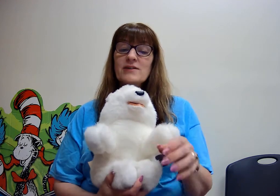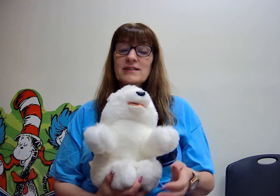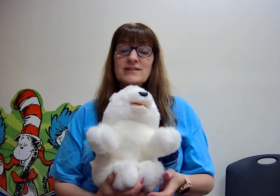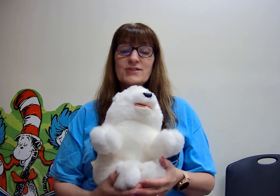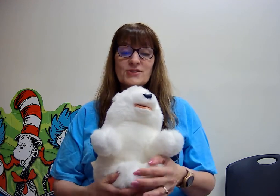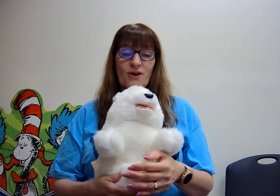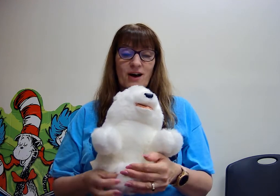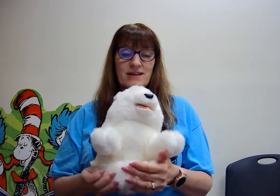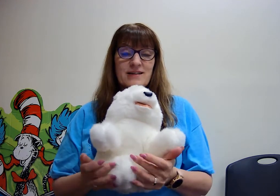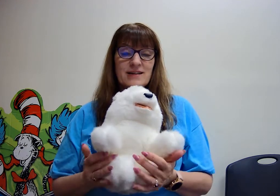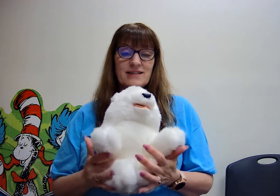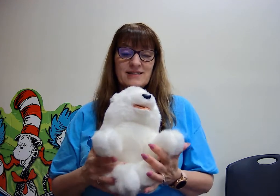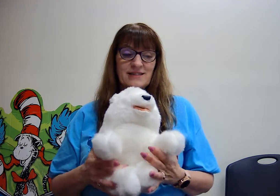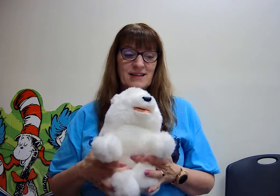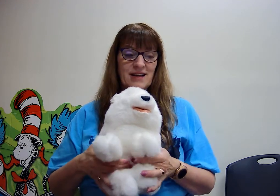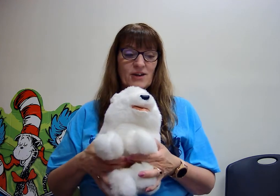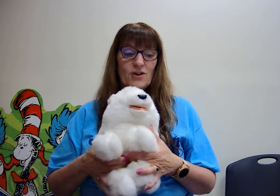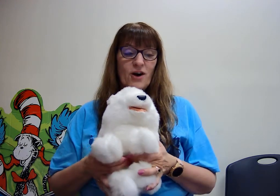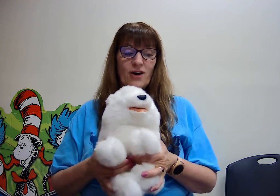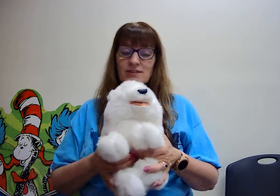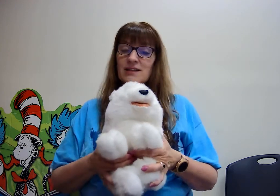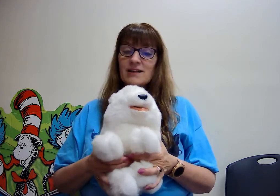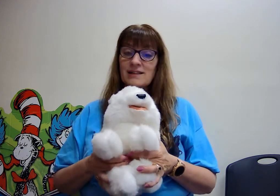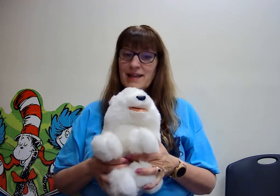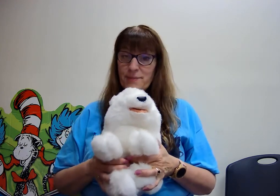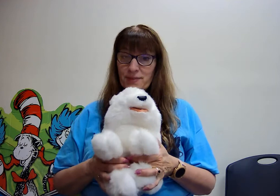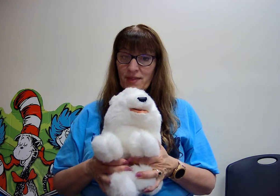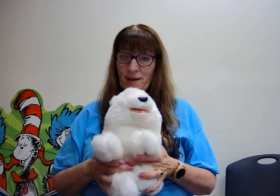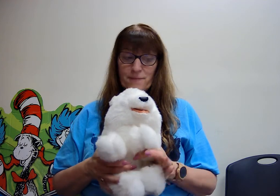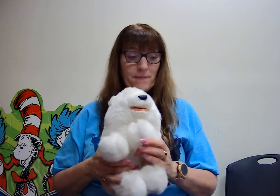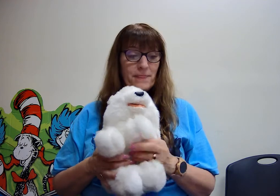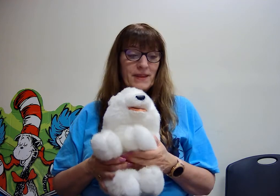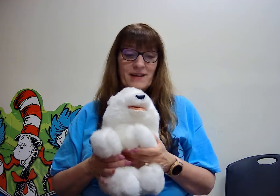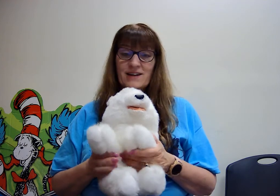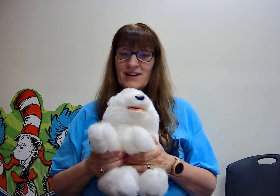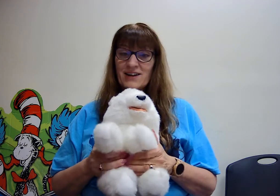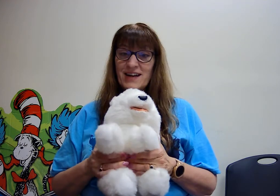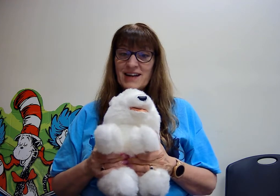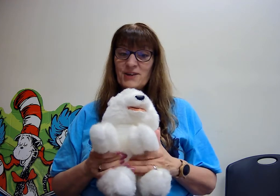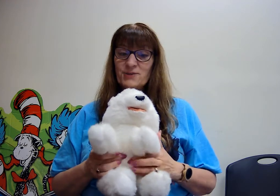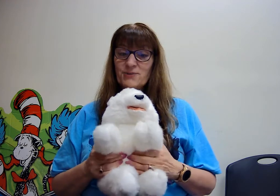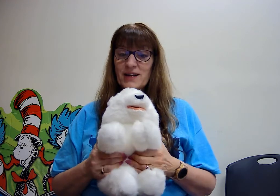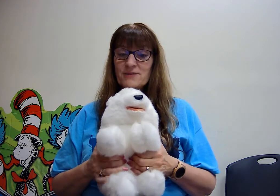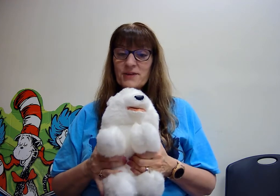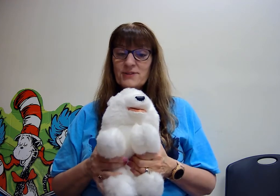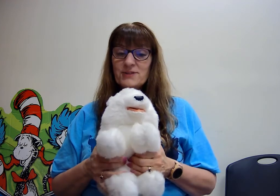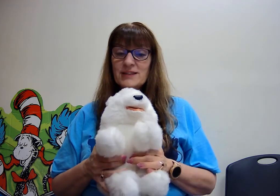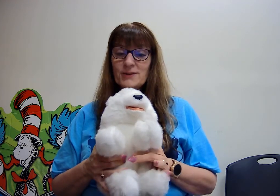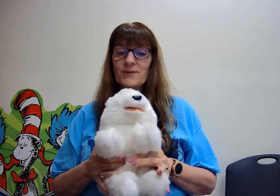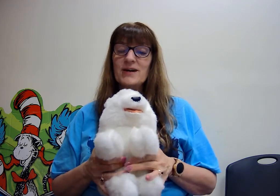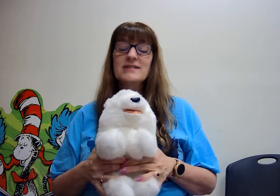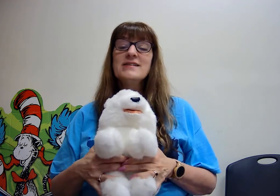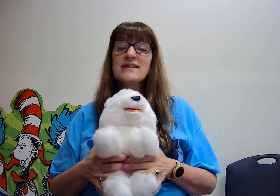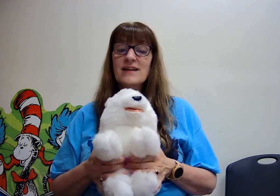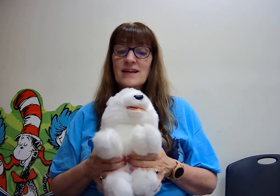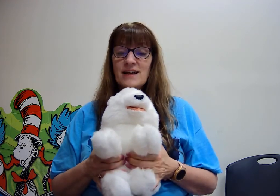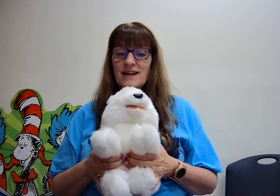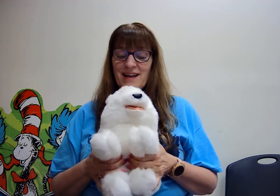little song called Collect Them. All right, are you ready with your little ones?